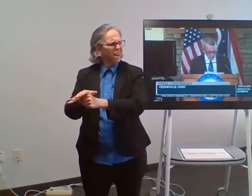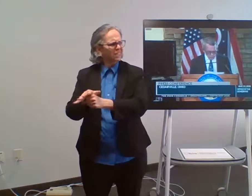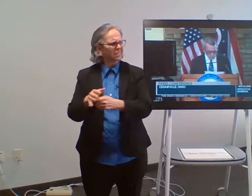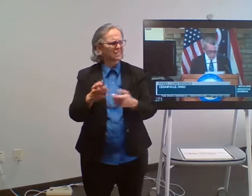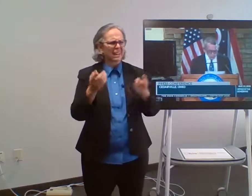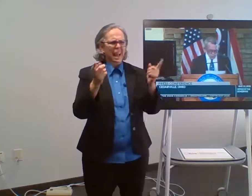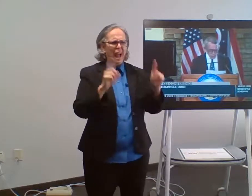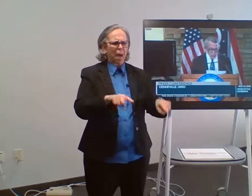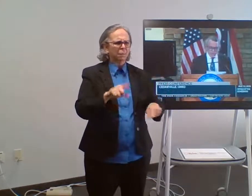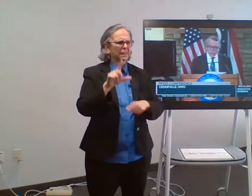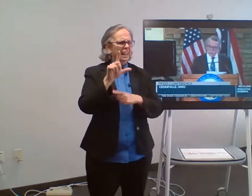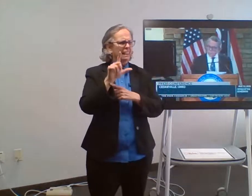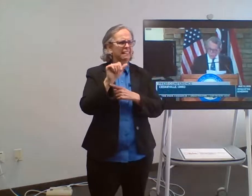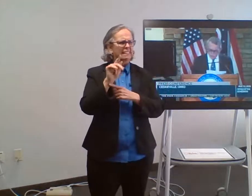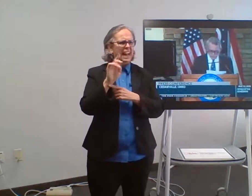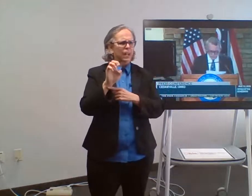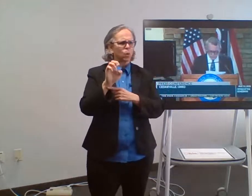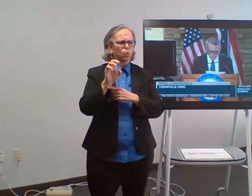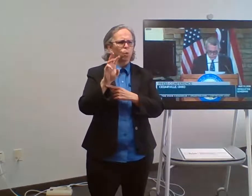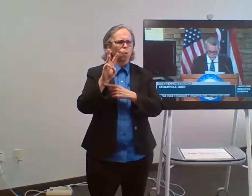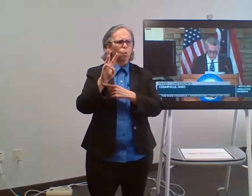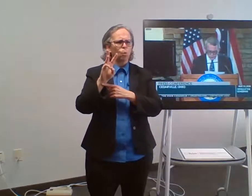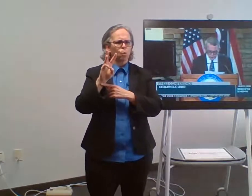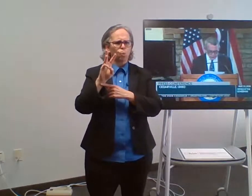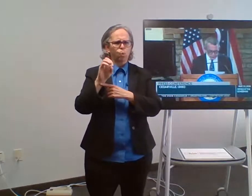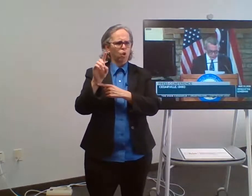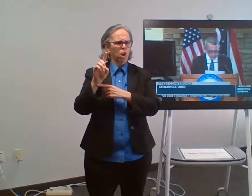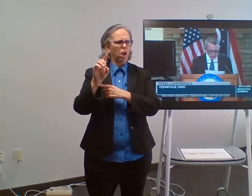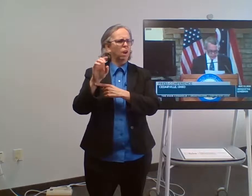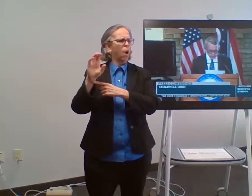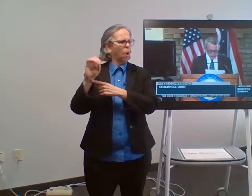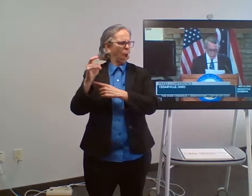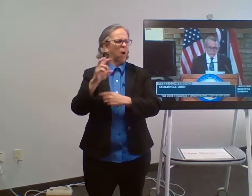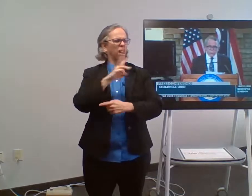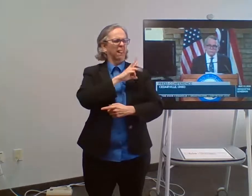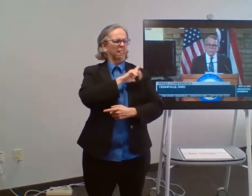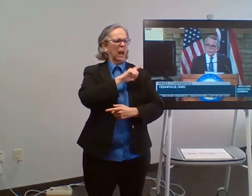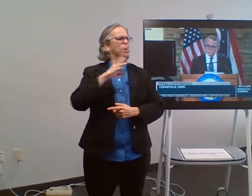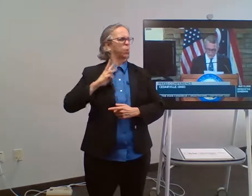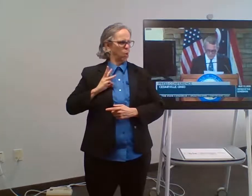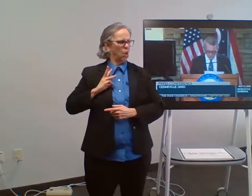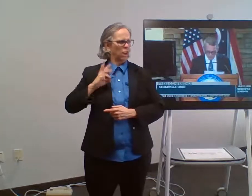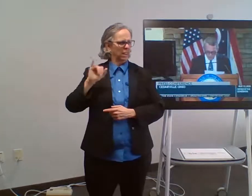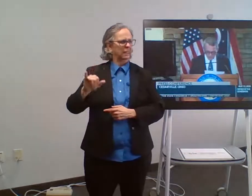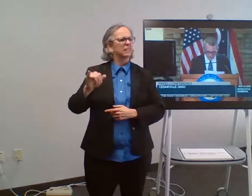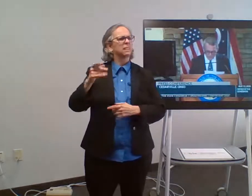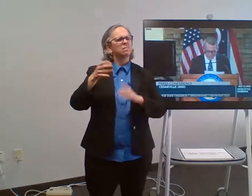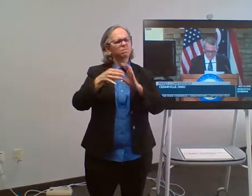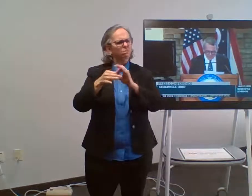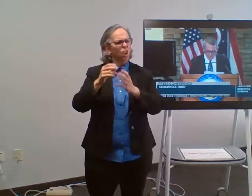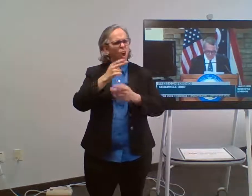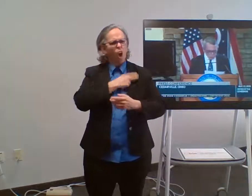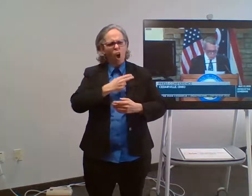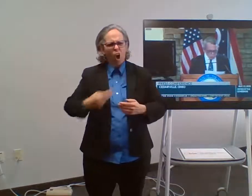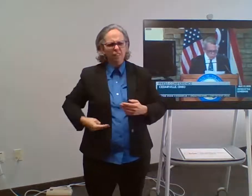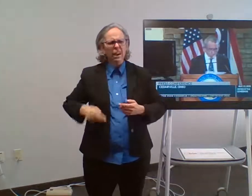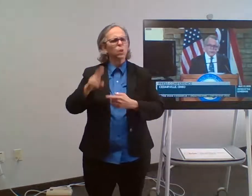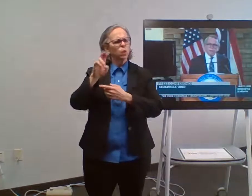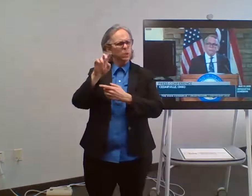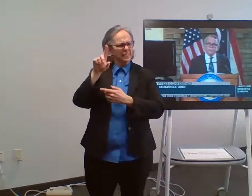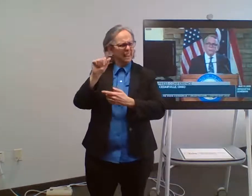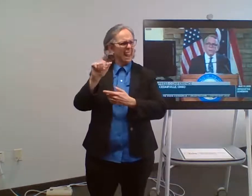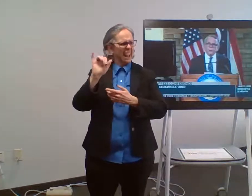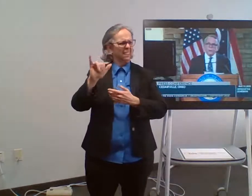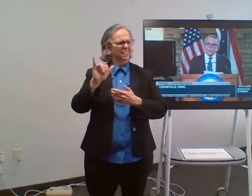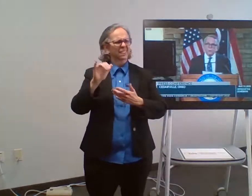Dr. Cullen, graduate of Harvard and UCLA, a retired lieutenant colonel of the U.S. Army, a 10-year